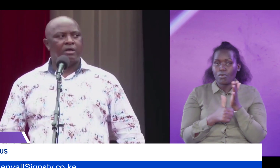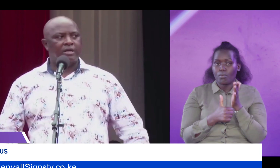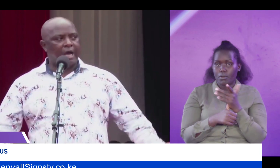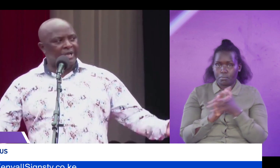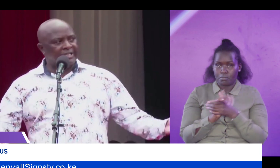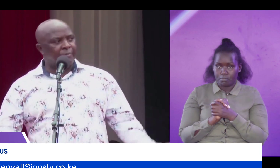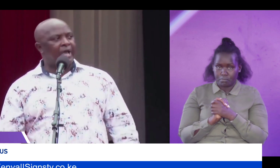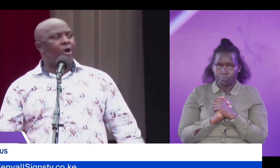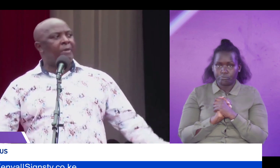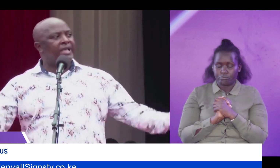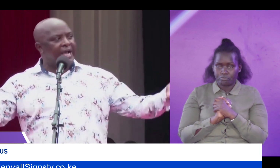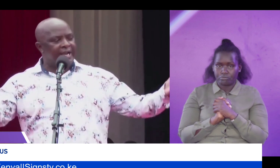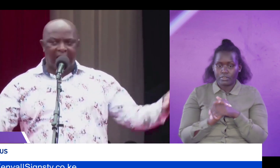Na wizi pia umeingia ndani.